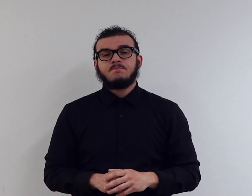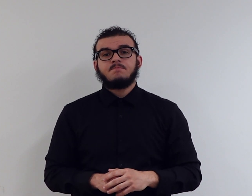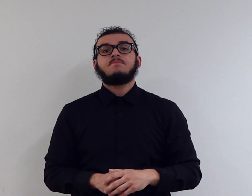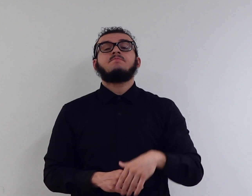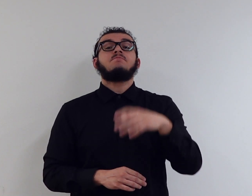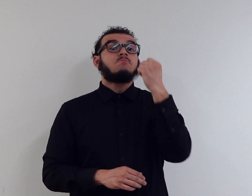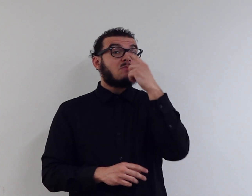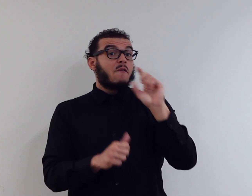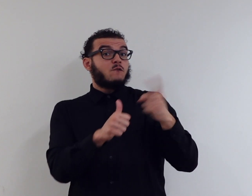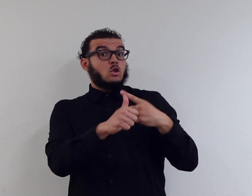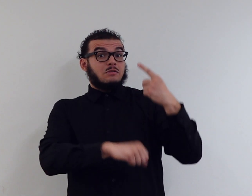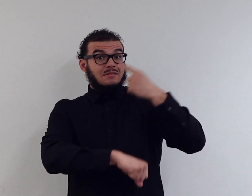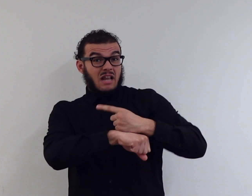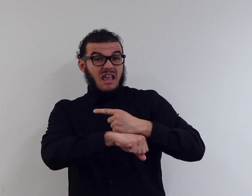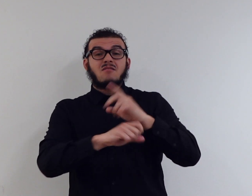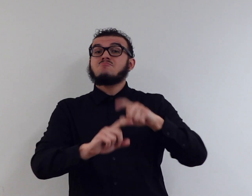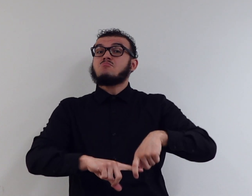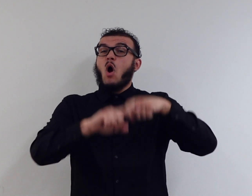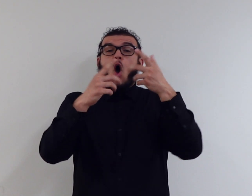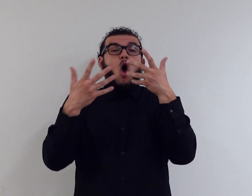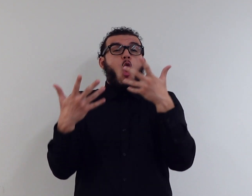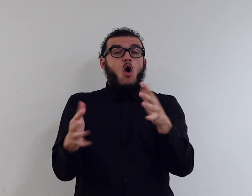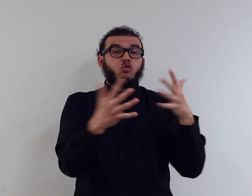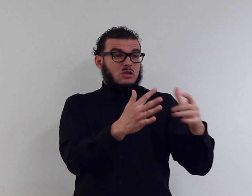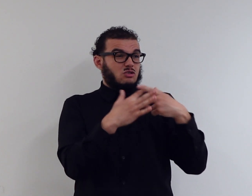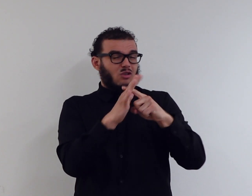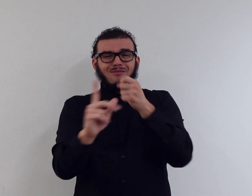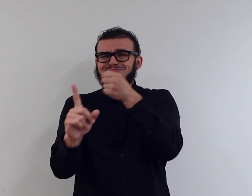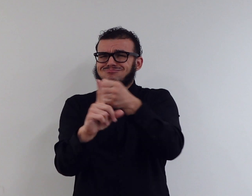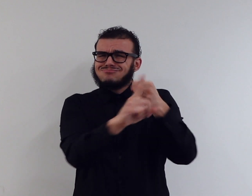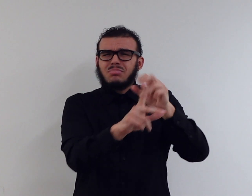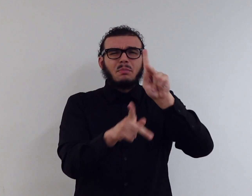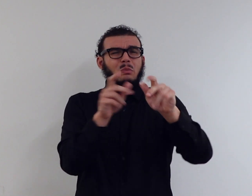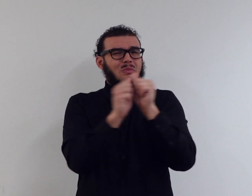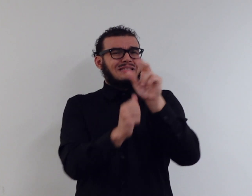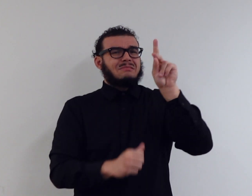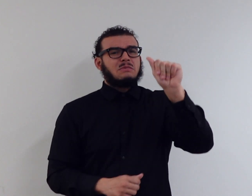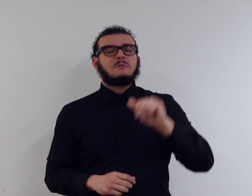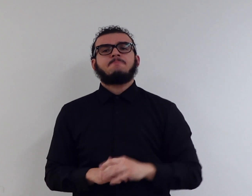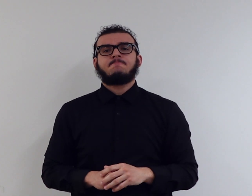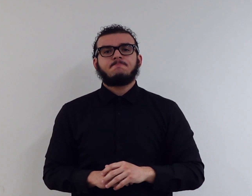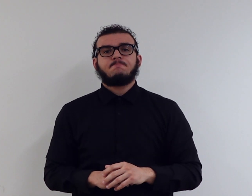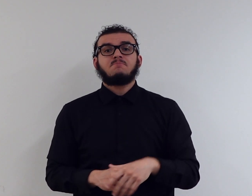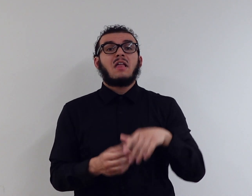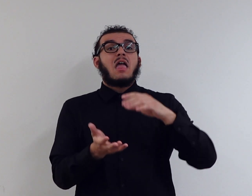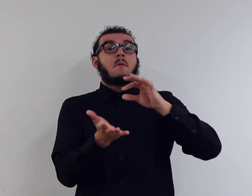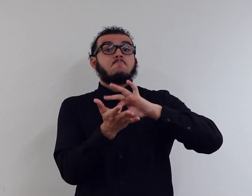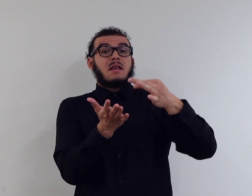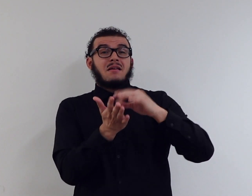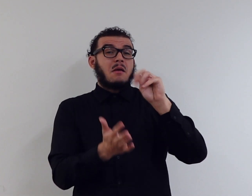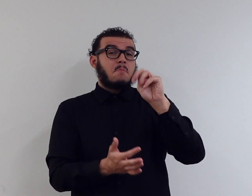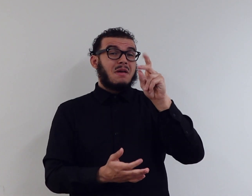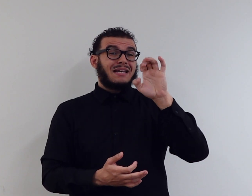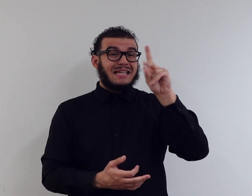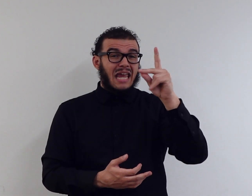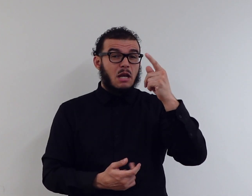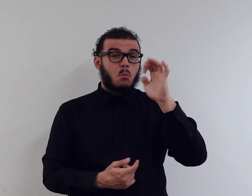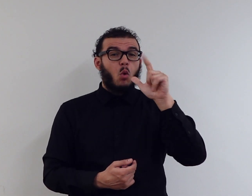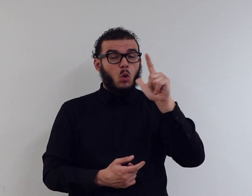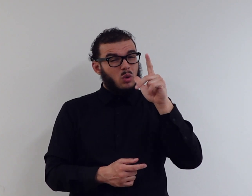day, this pause has already started harming people with disabilities. Medicaid portals in all 50 states went down